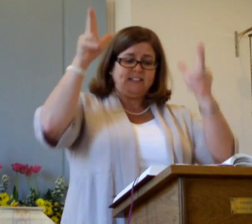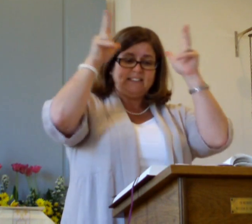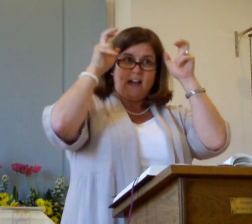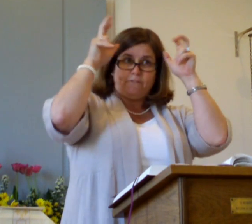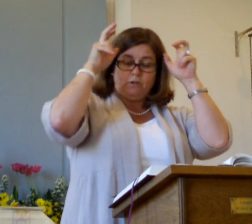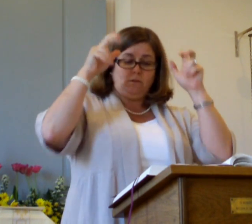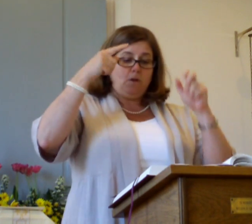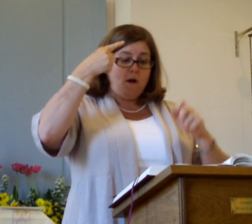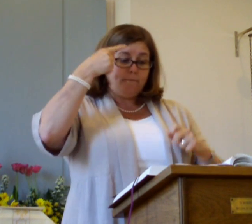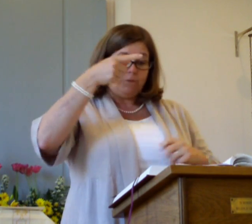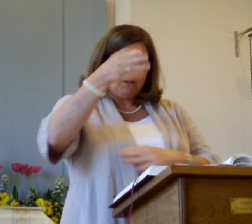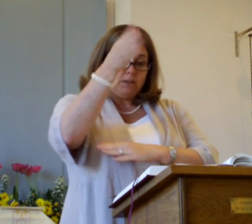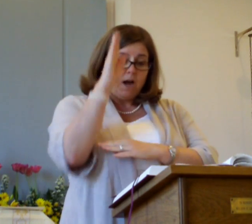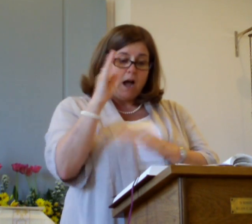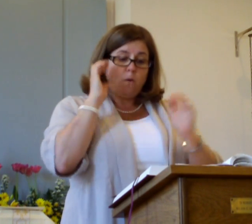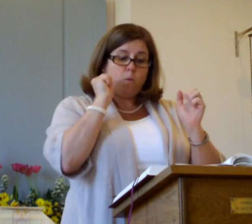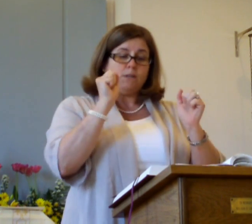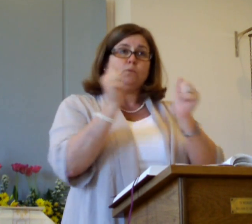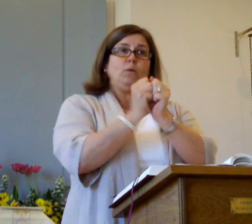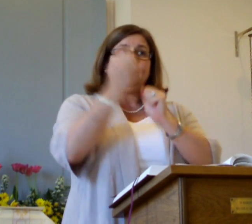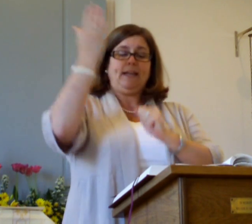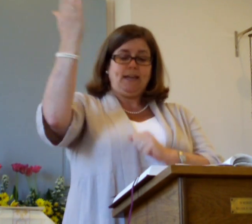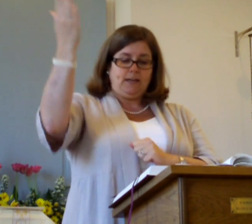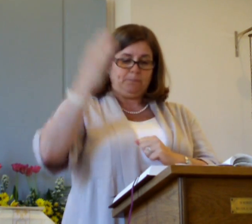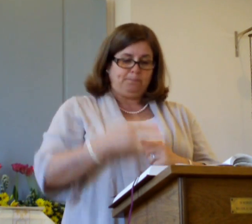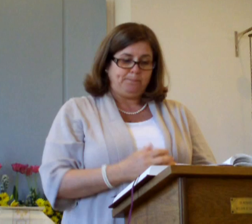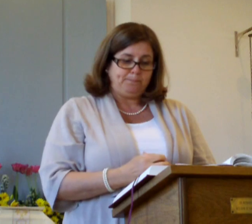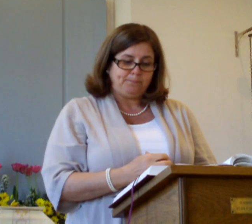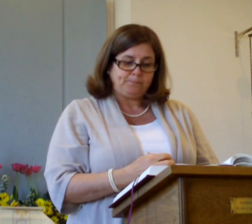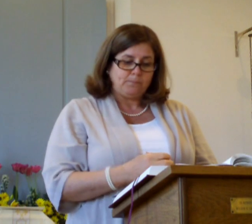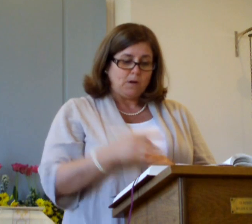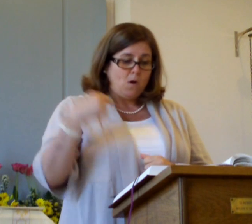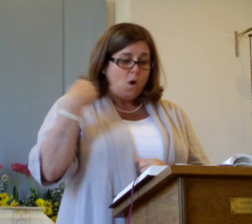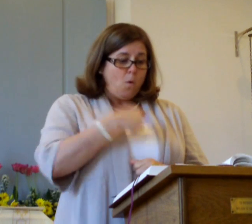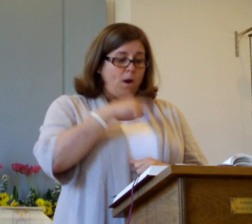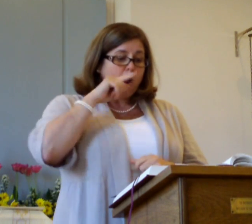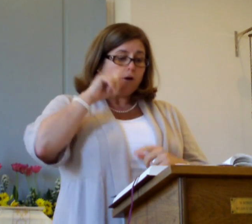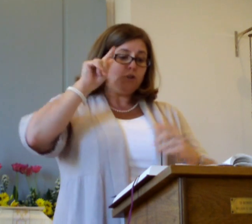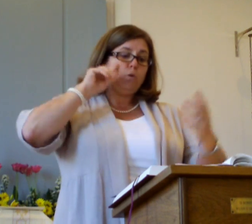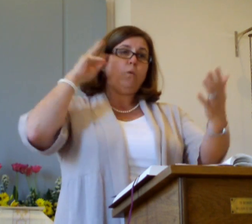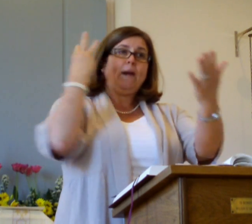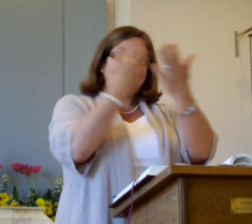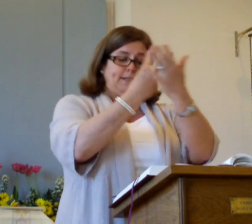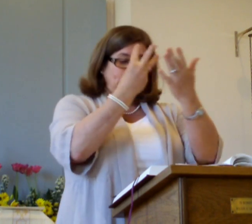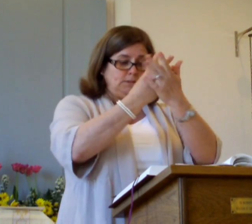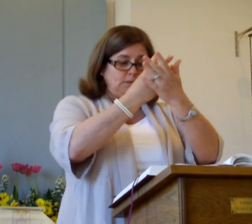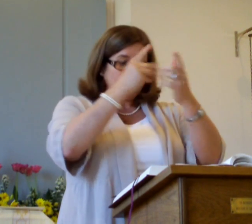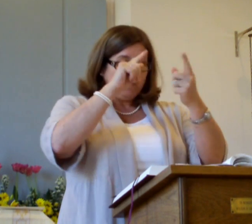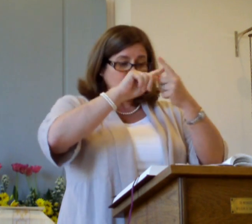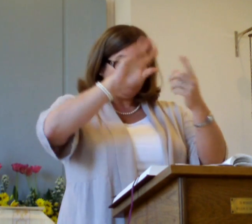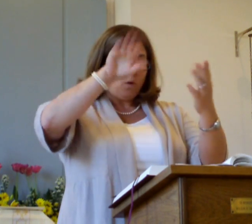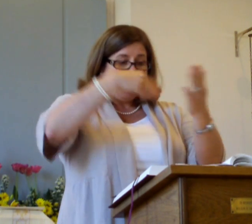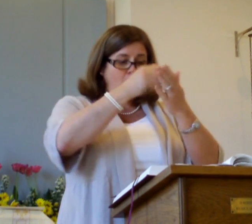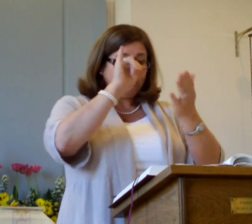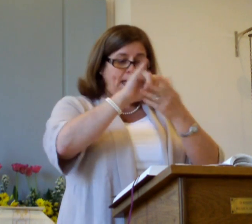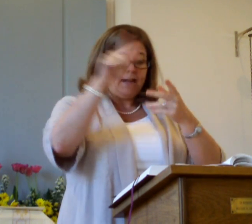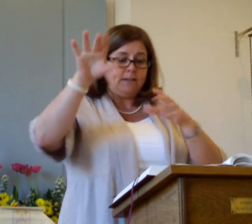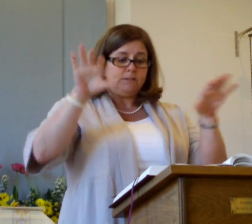the devil, for God was with him. We are to bring him to all that he